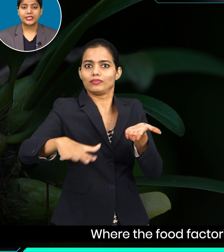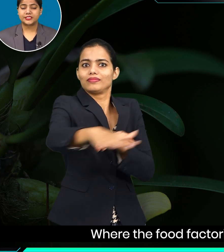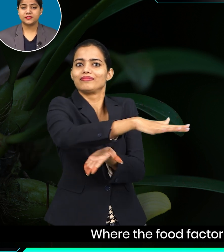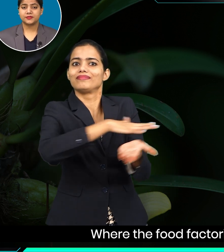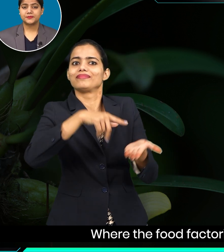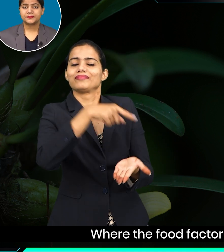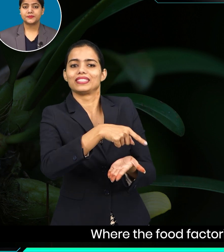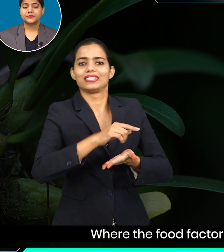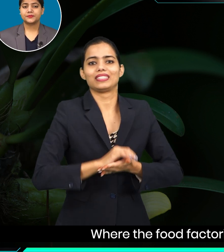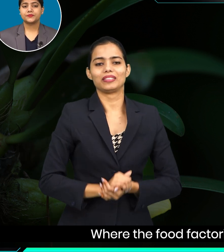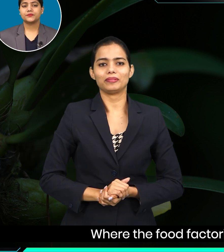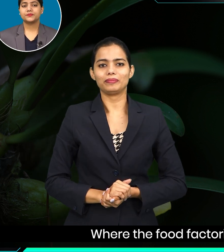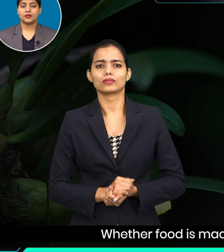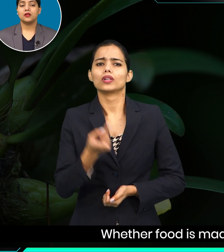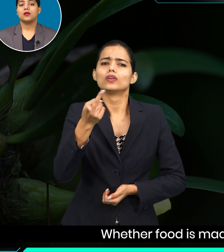are located,